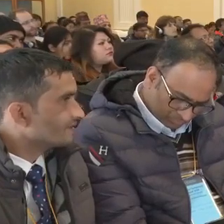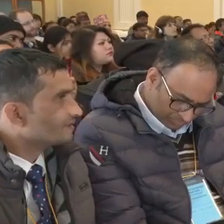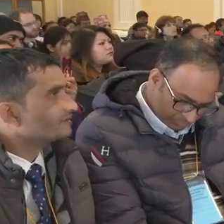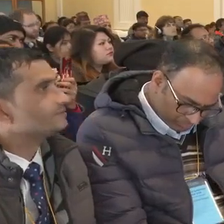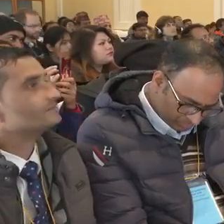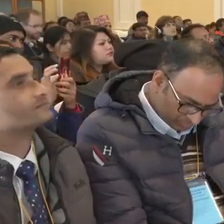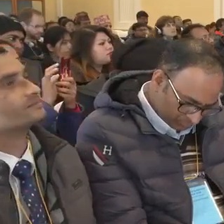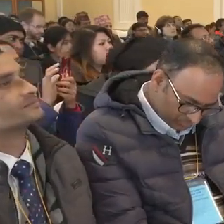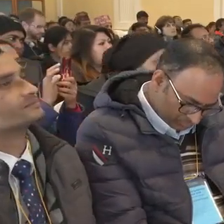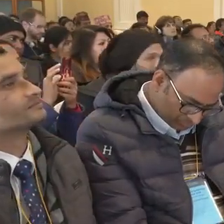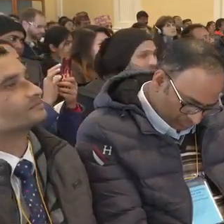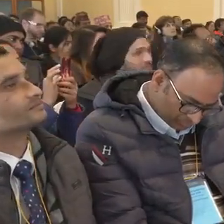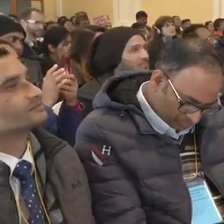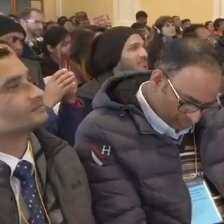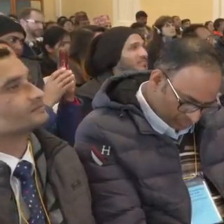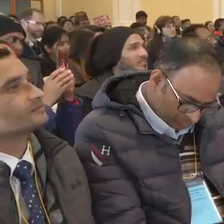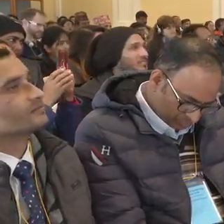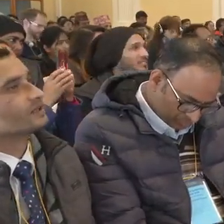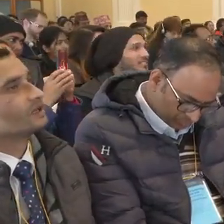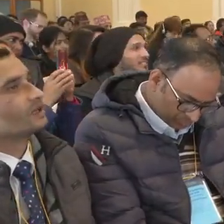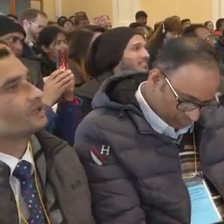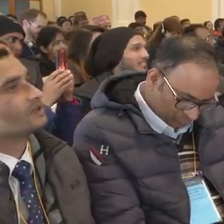Good morning to all.